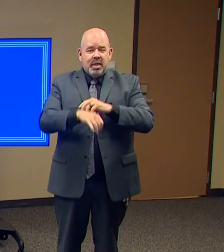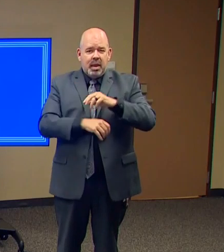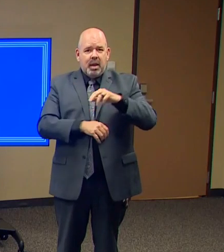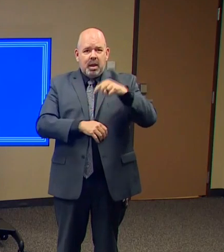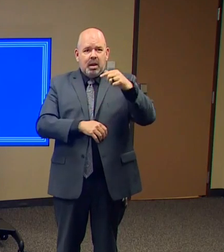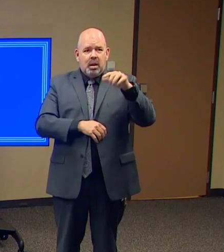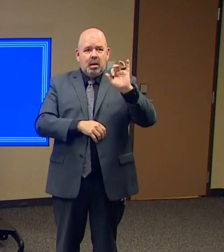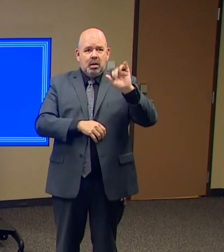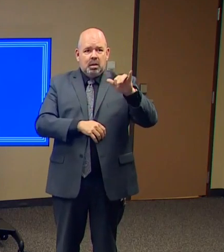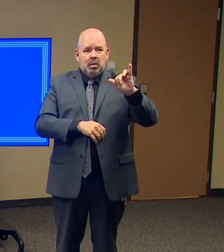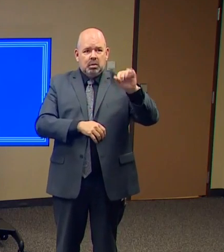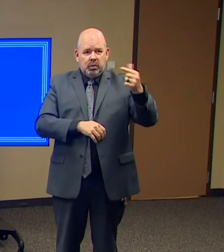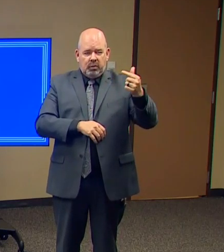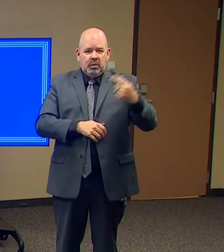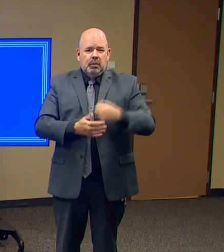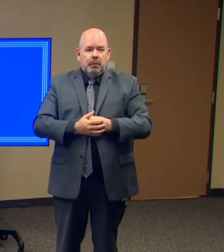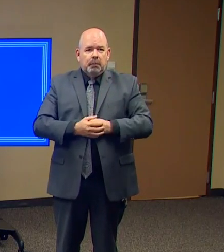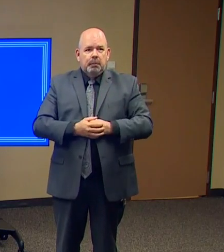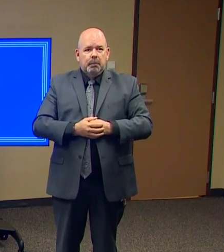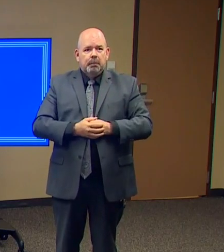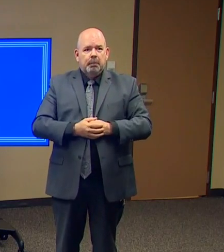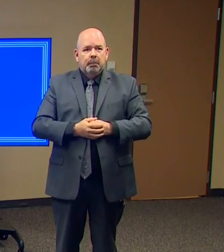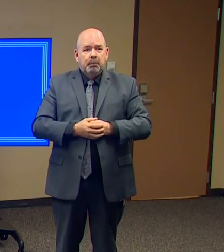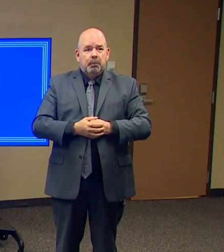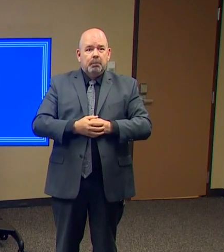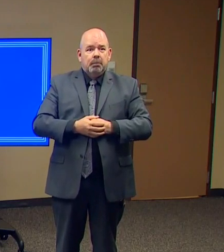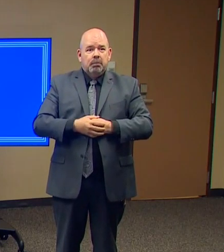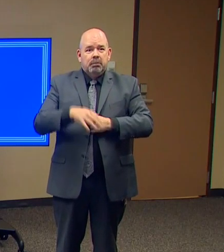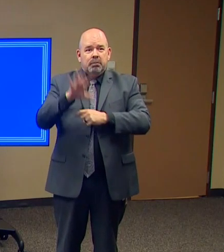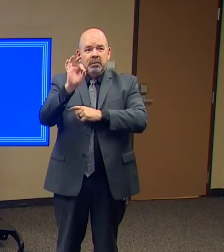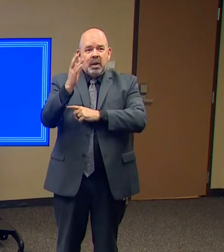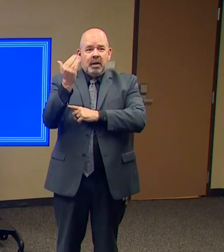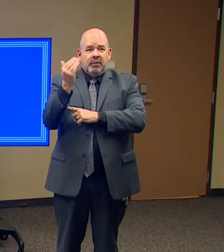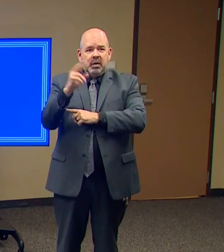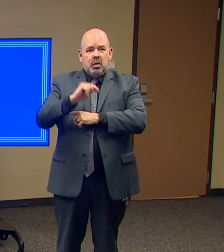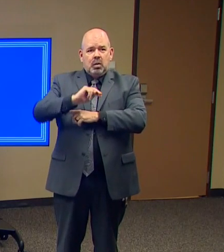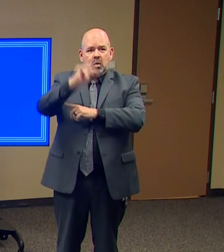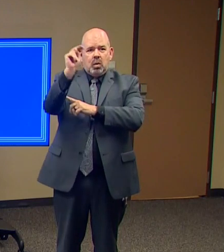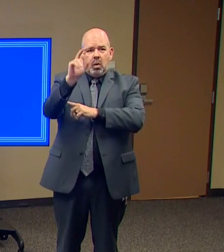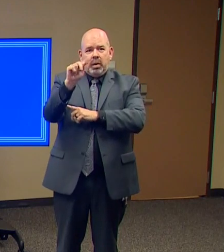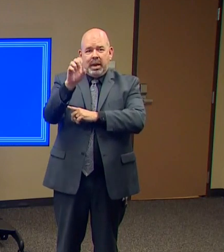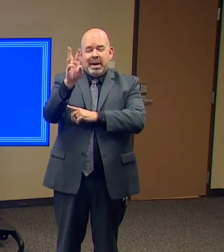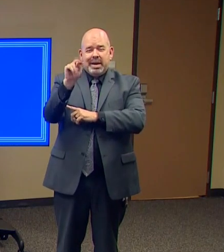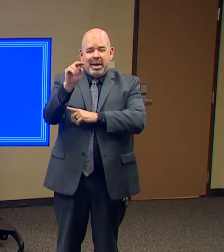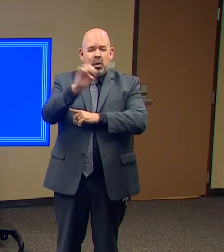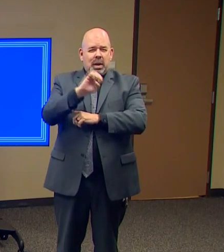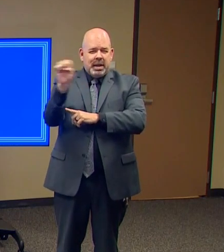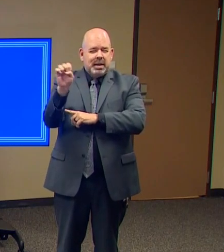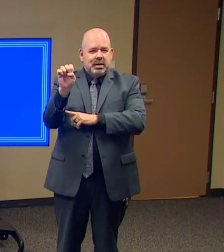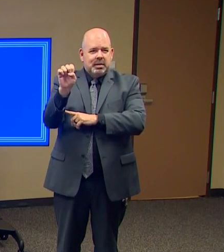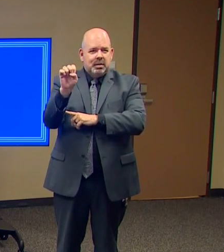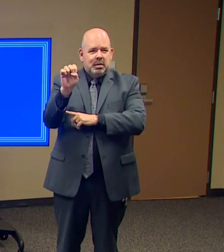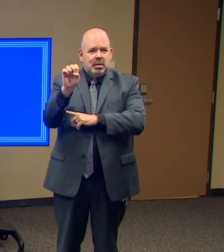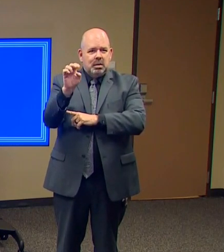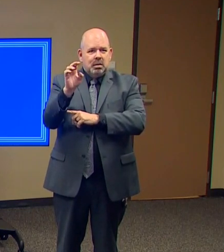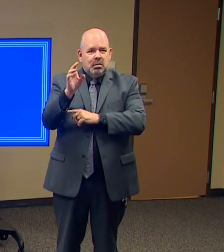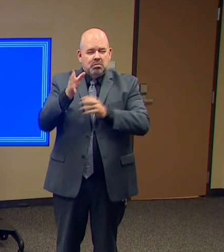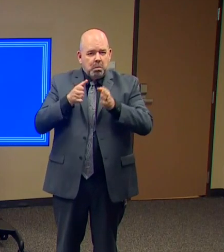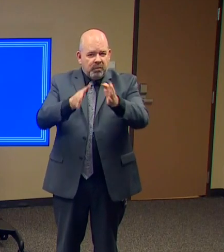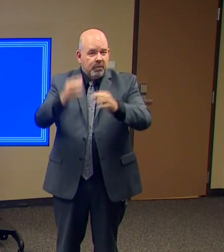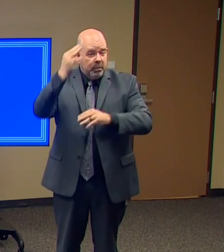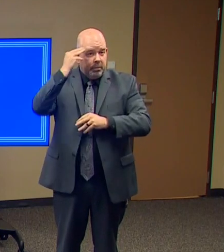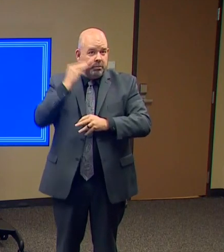a testing center at 915 North Town East Boulevard in Mesquite. That's going to be Tuesday through